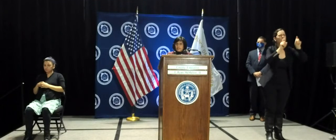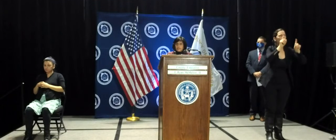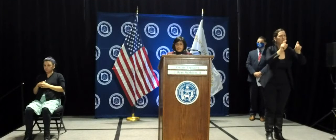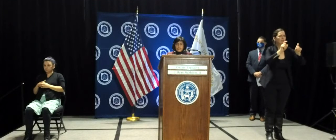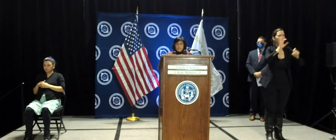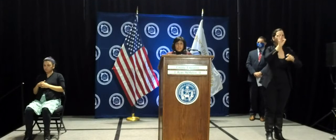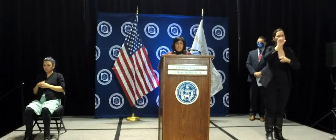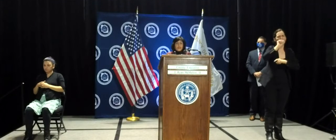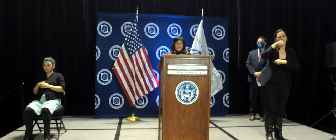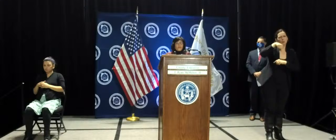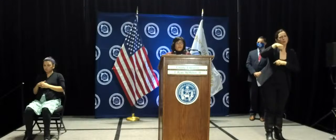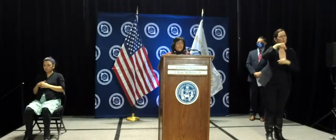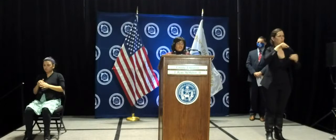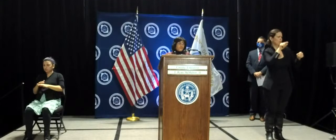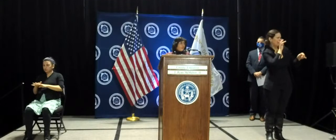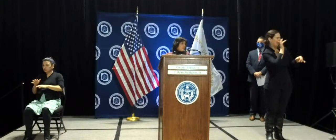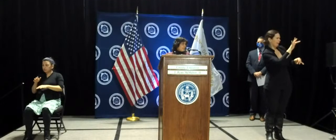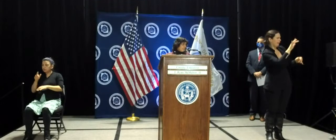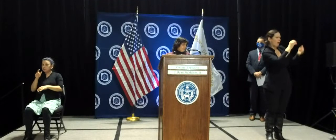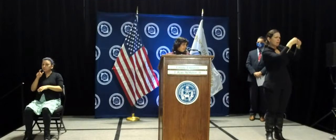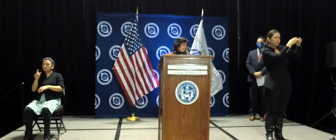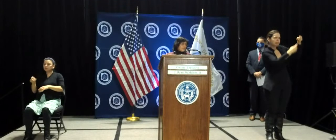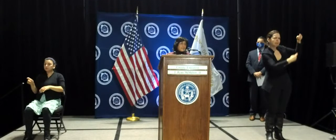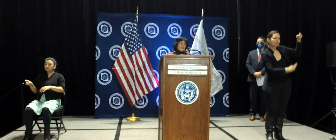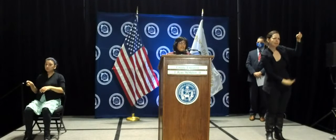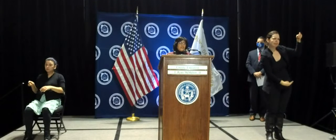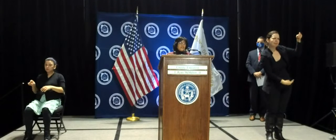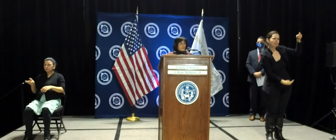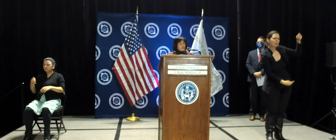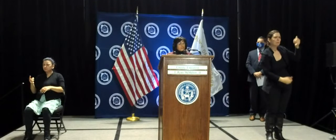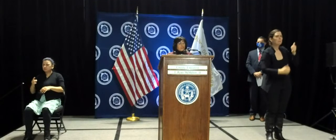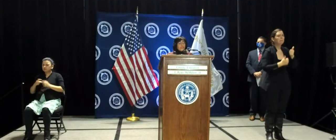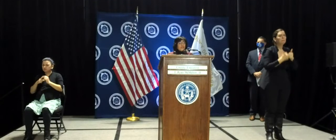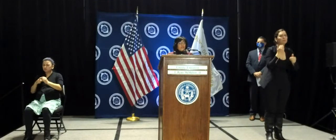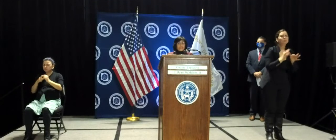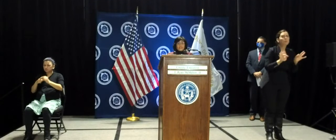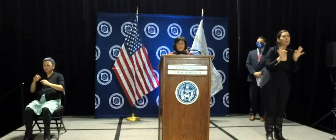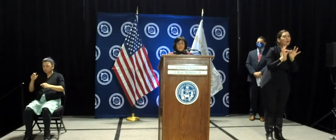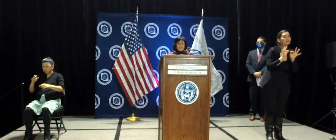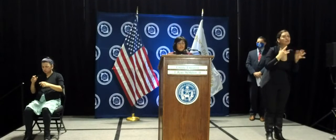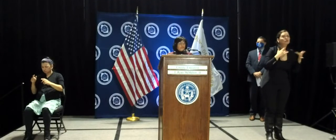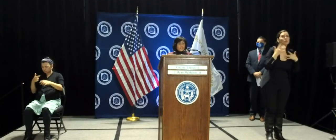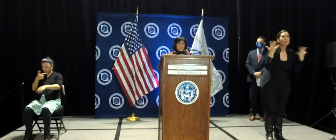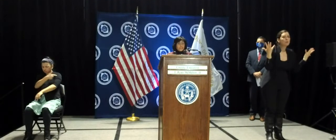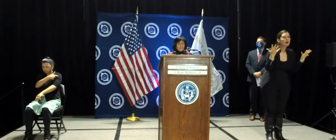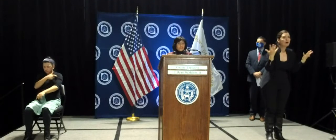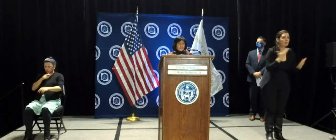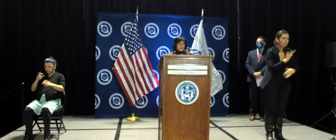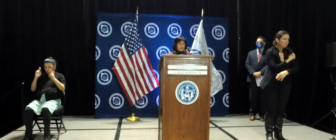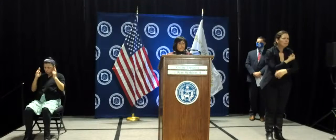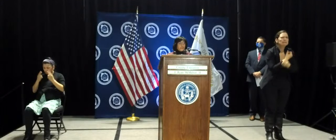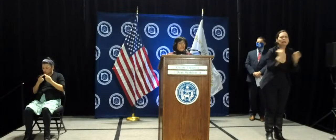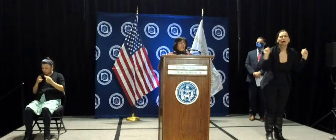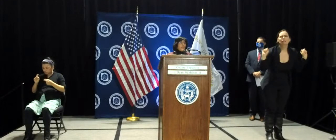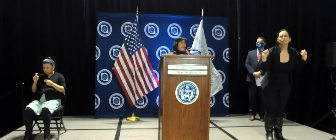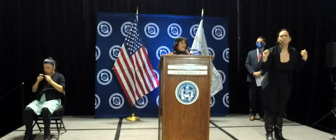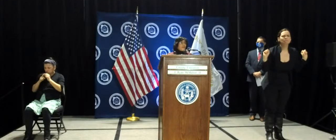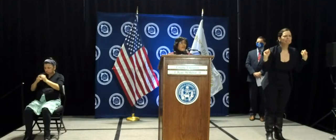vaccine safe. Based on what the data is, it seems like the vaccine is very safe at this